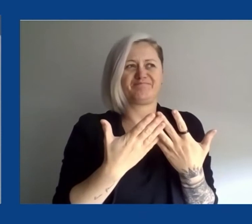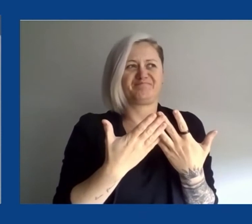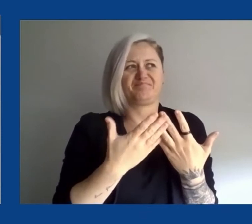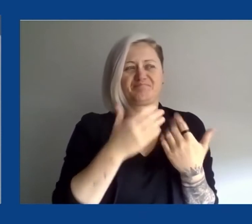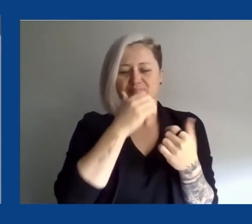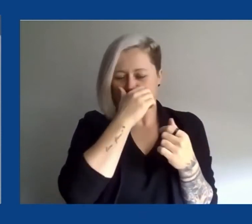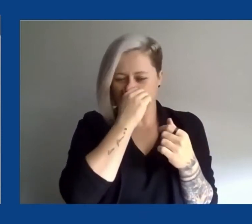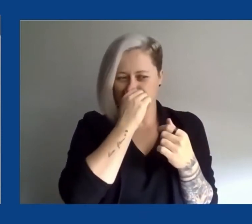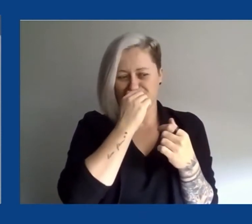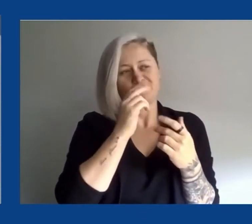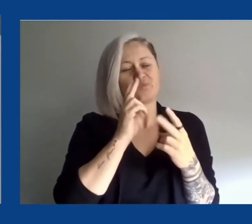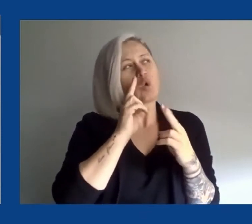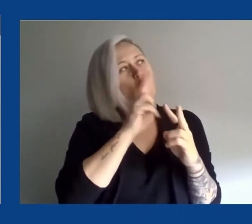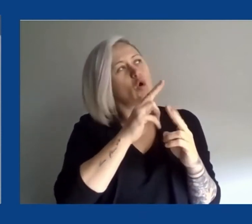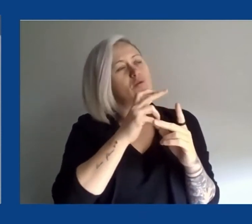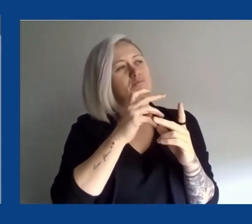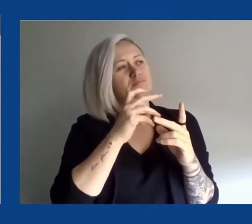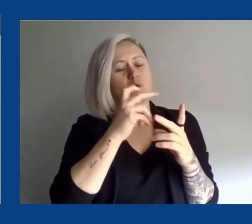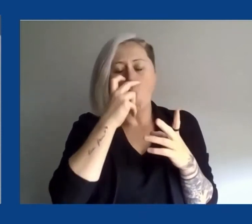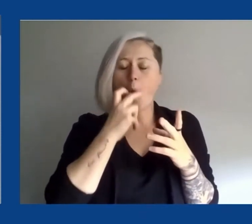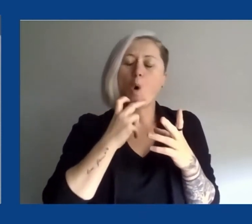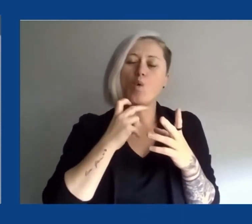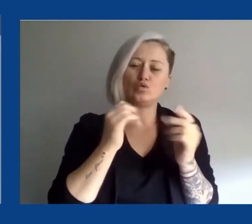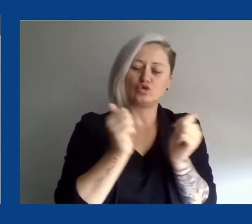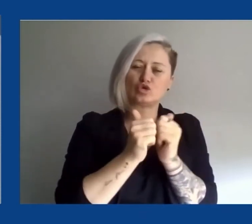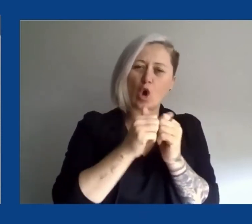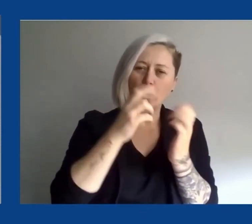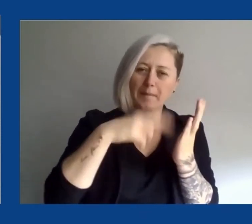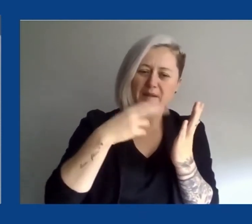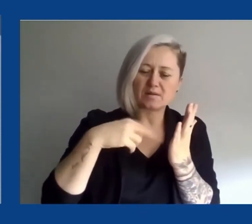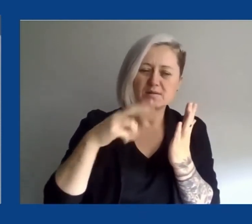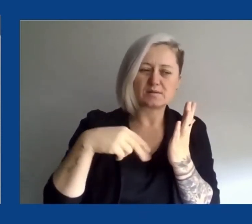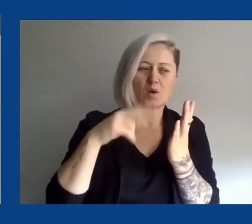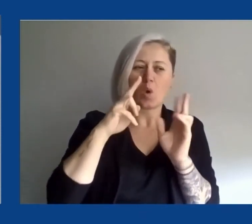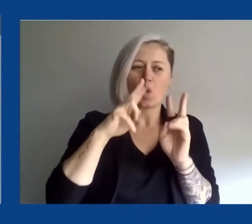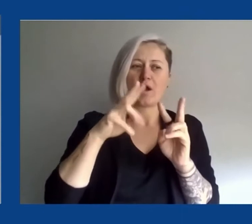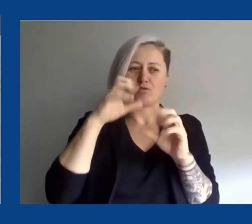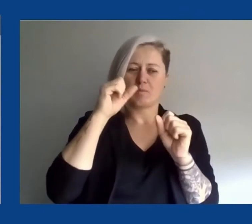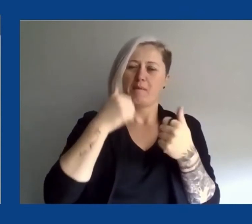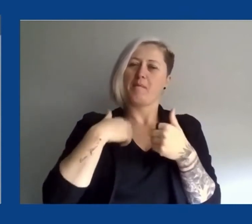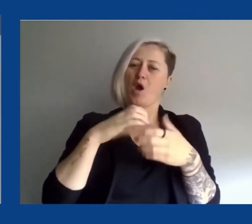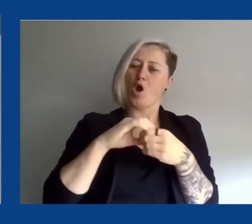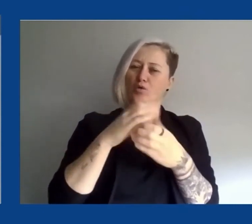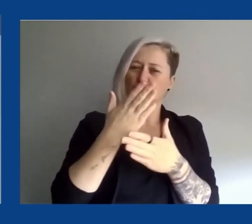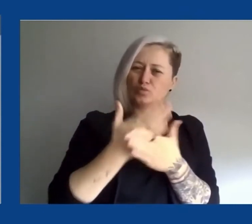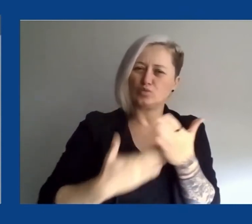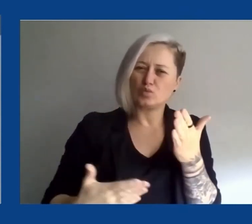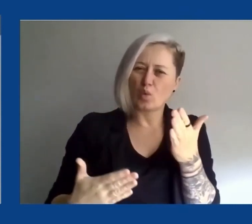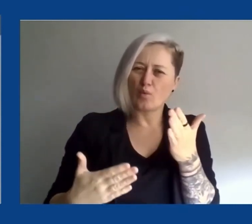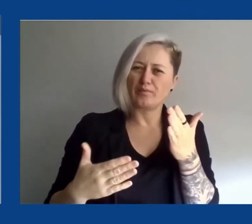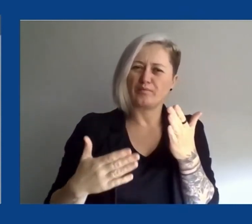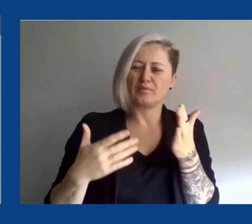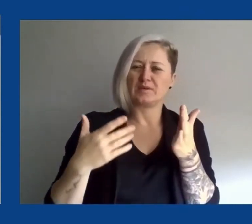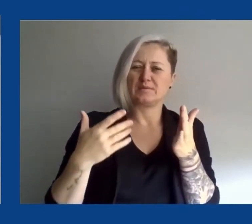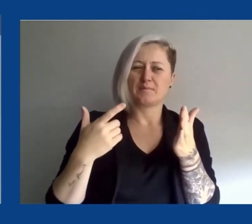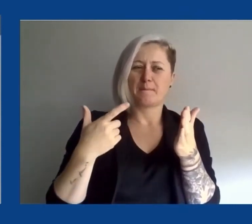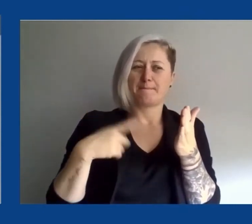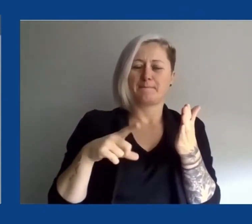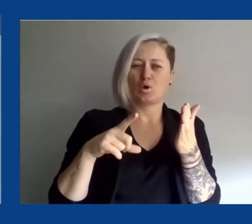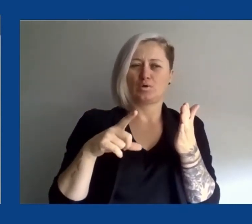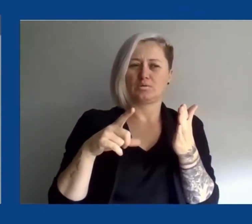looking at old knowledge or old documents, looking at remembering my own stories, because when you